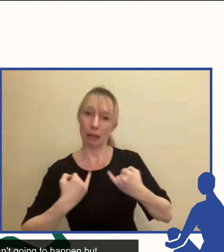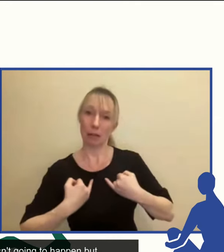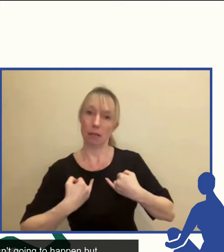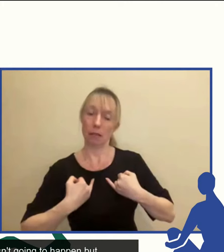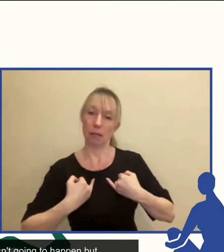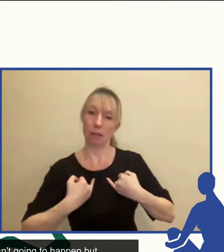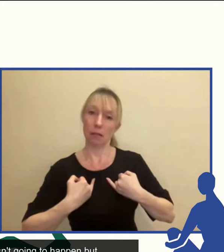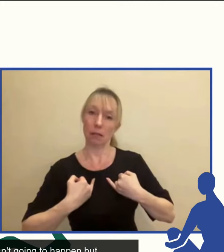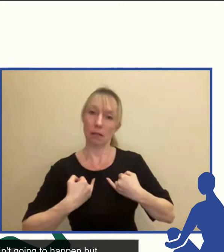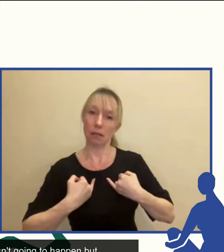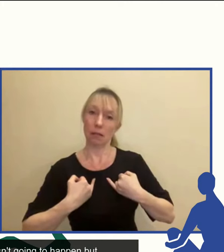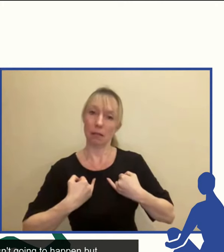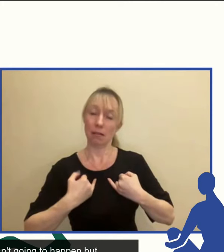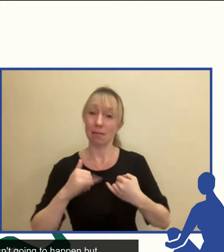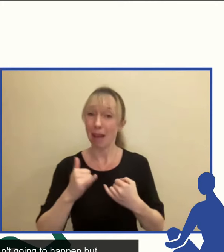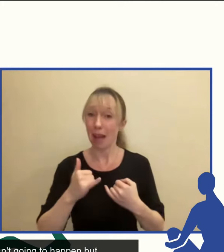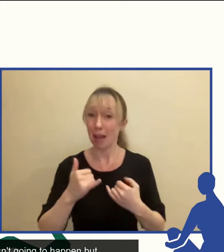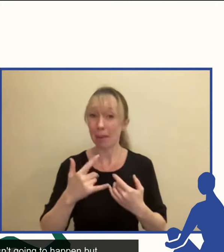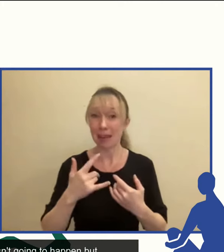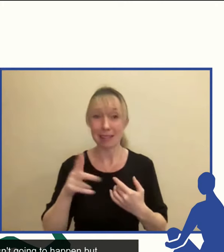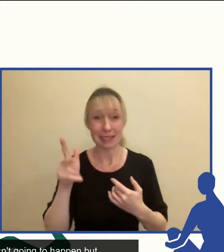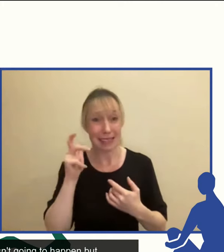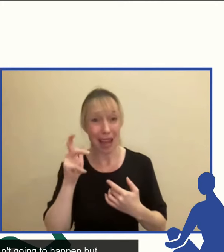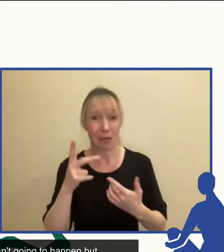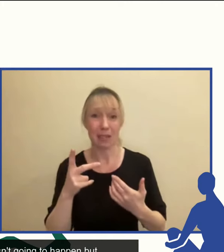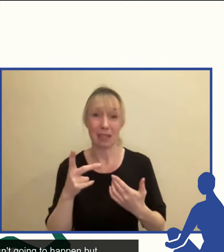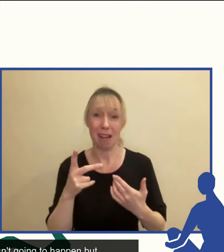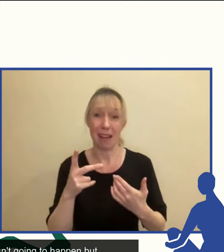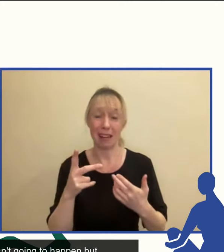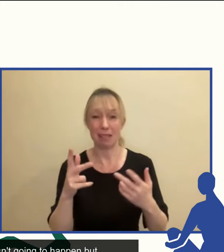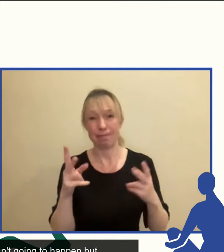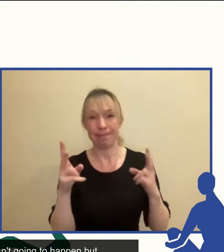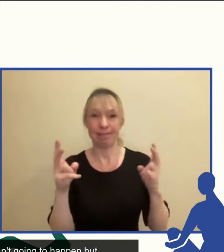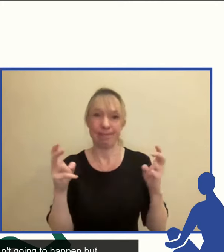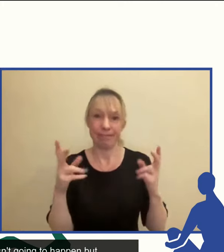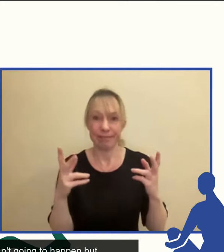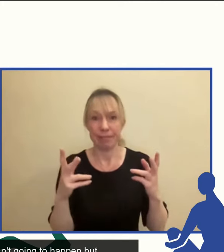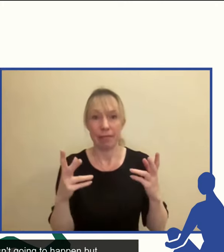It might sound like a slogan, but I think it's much more than that. I think it's a